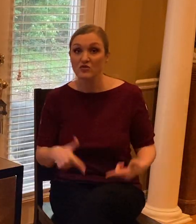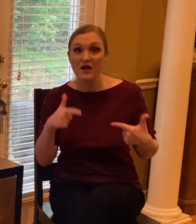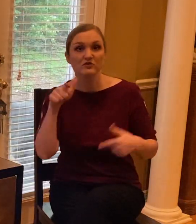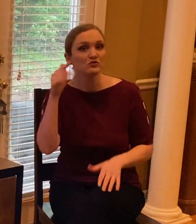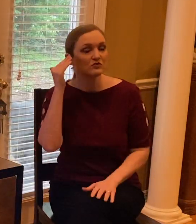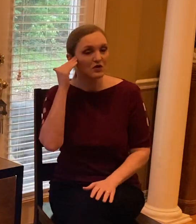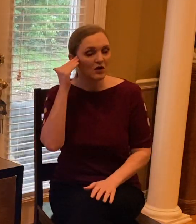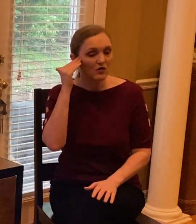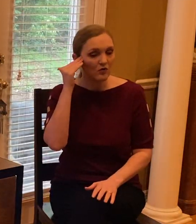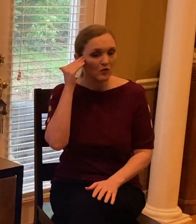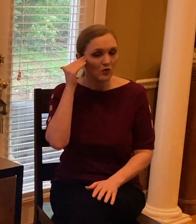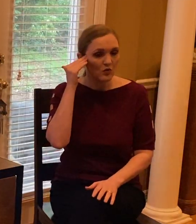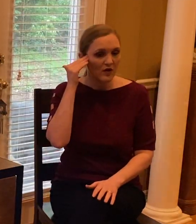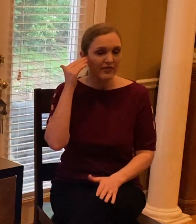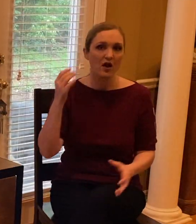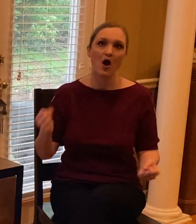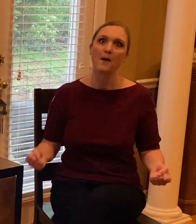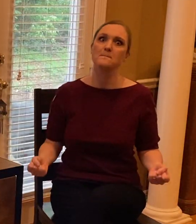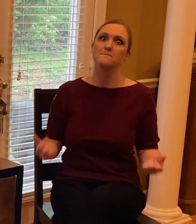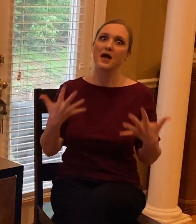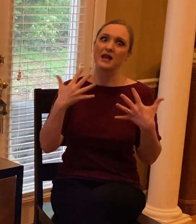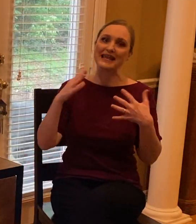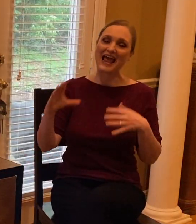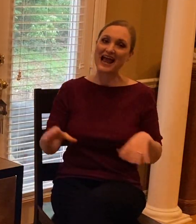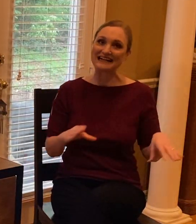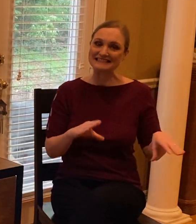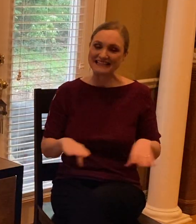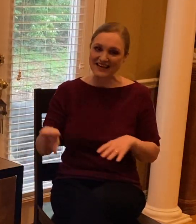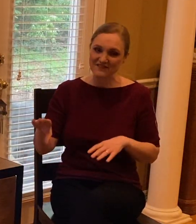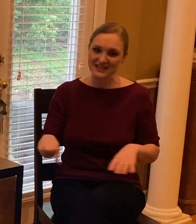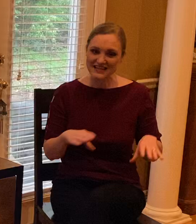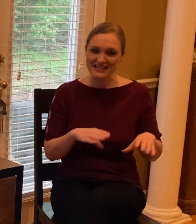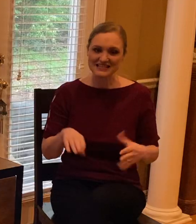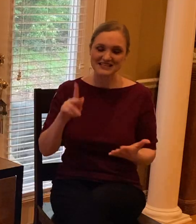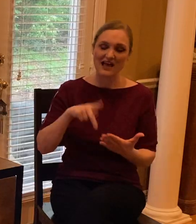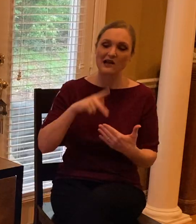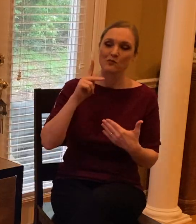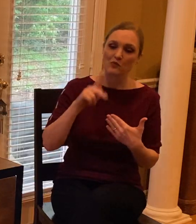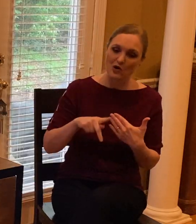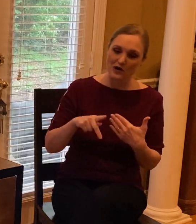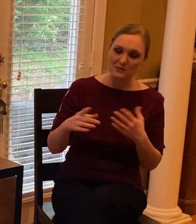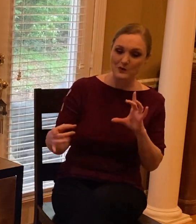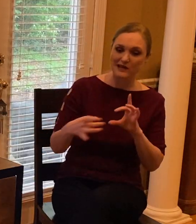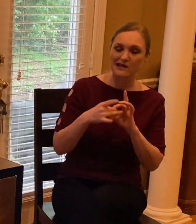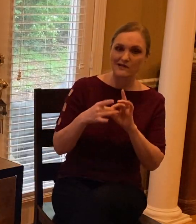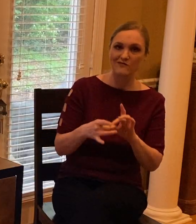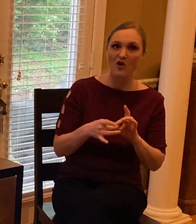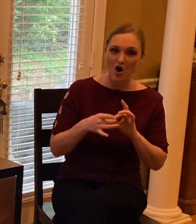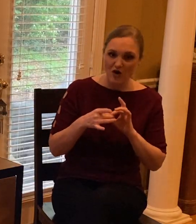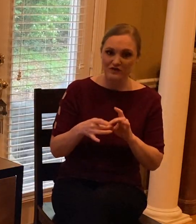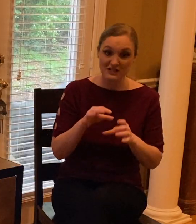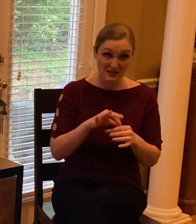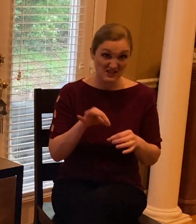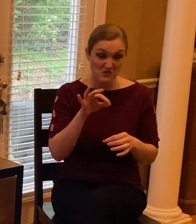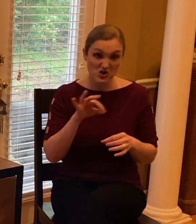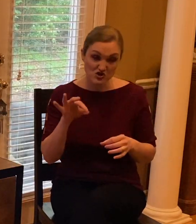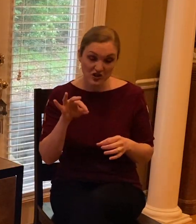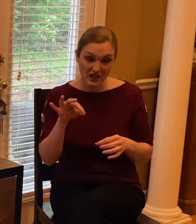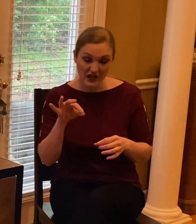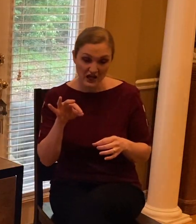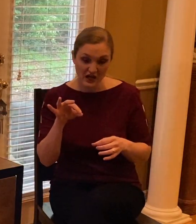know, there are so many activities and programs that we get involved in, spiritually speaking,